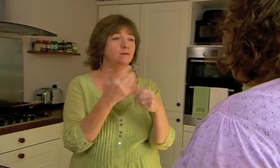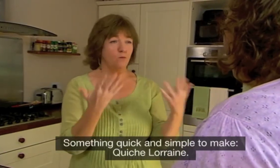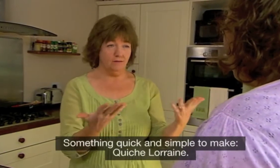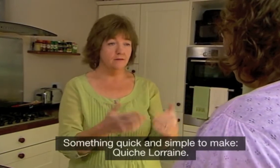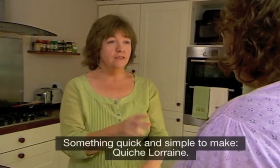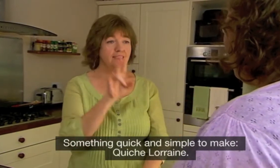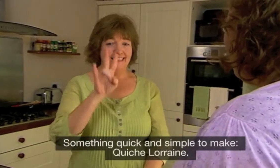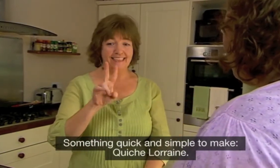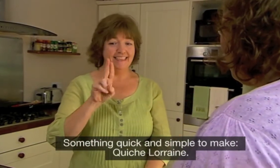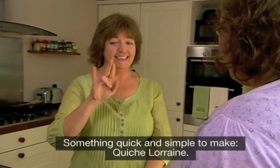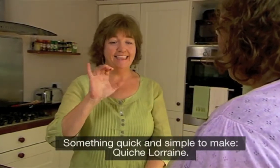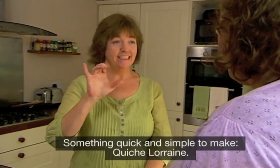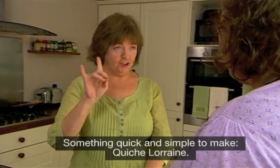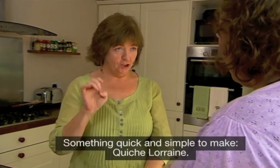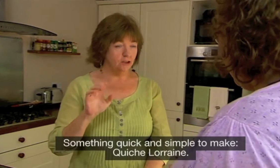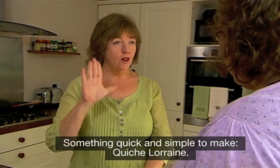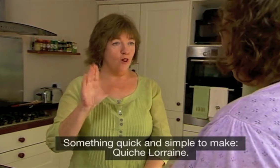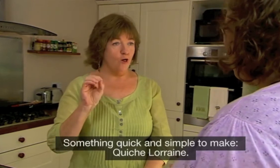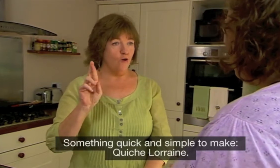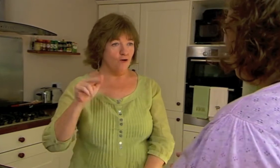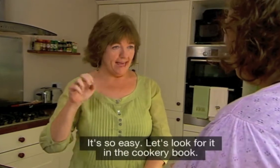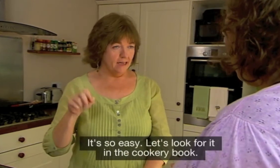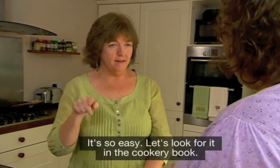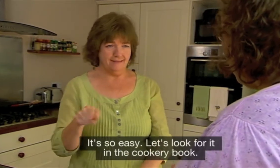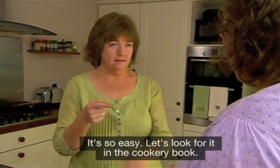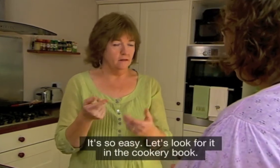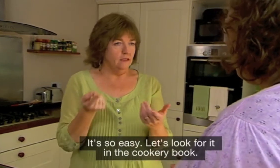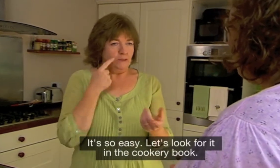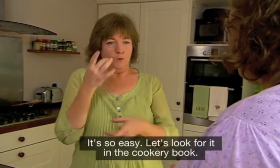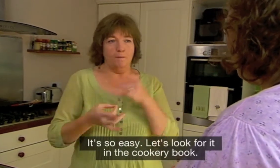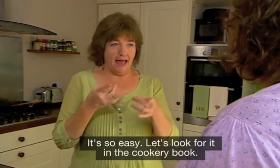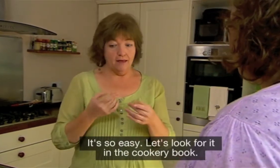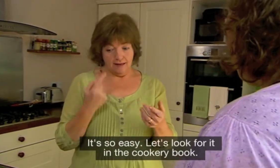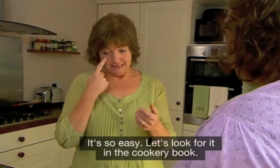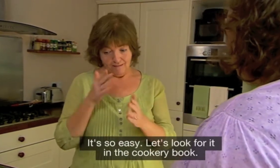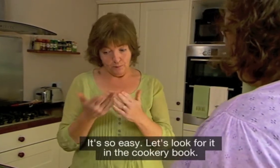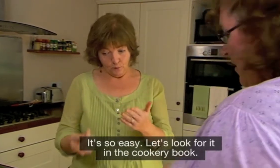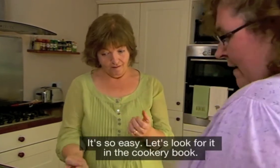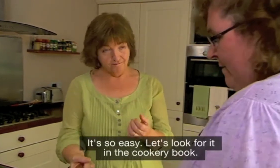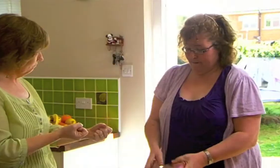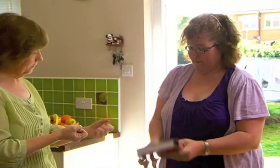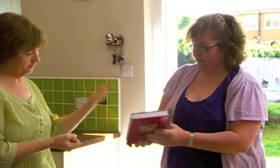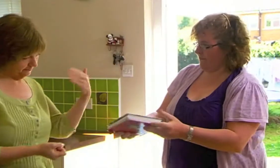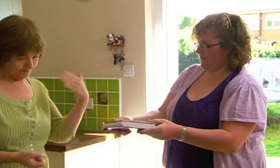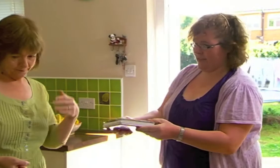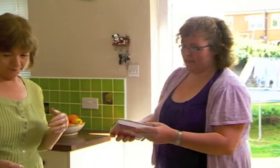solution. Something quick and simple to make. A quiche Lorraine. It's so easy. Let's look for it in the cookery book.